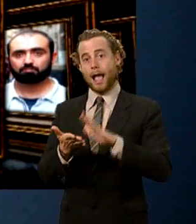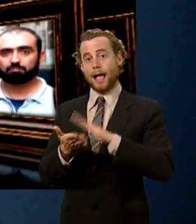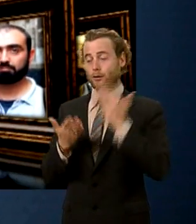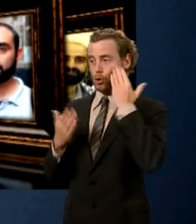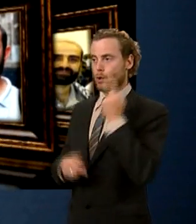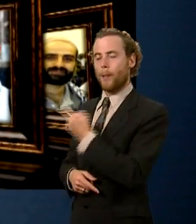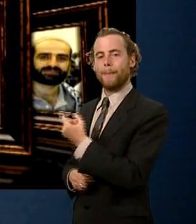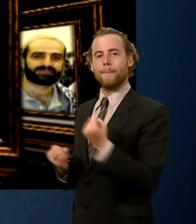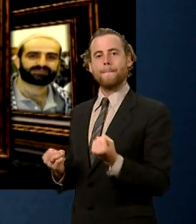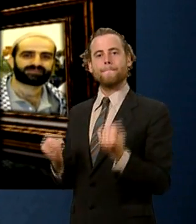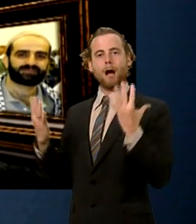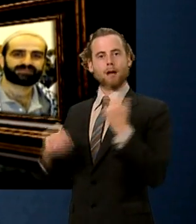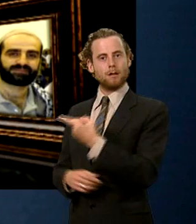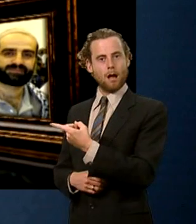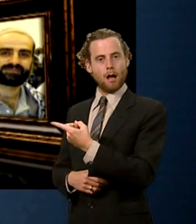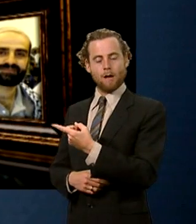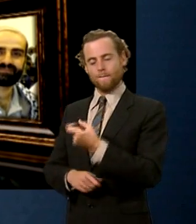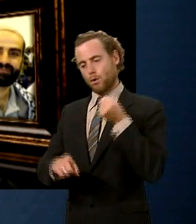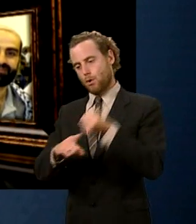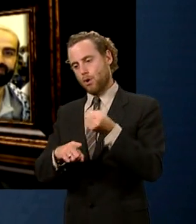as martyrs for the cause of Gaza.